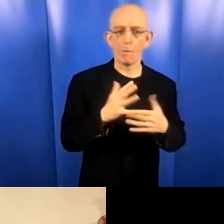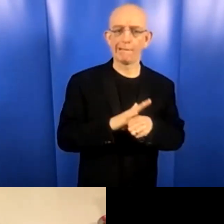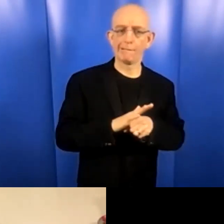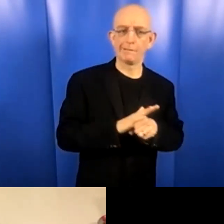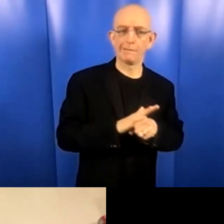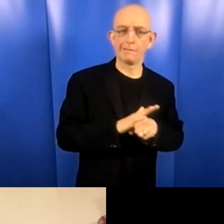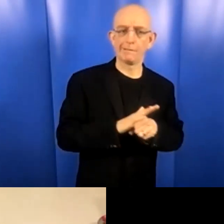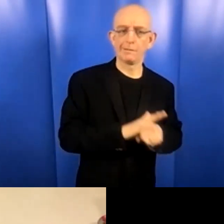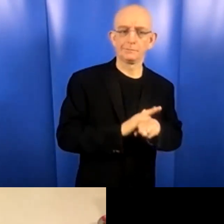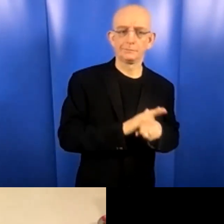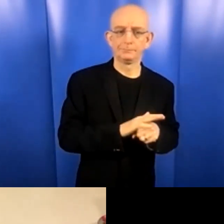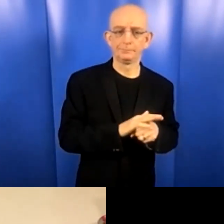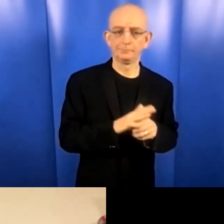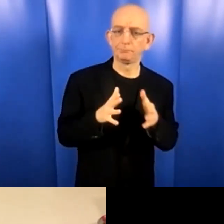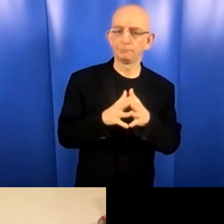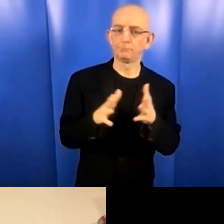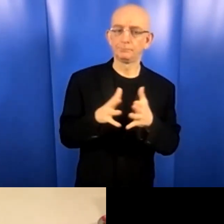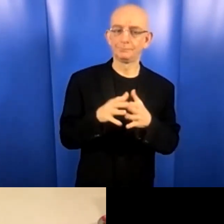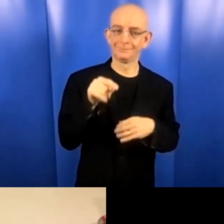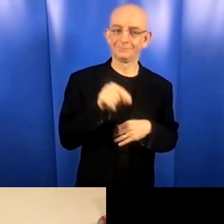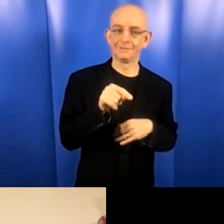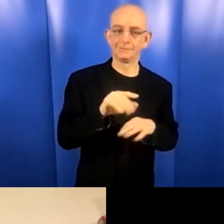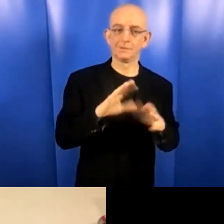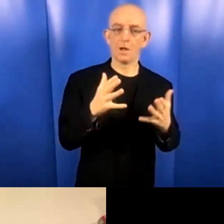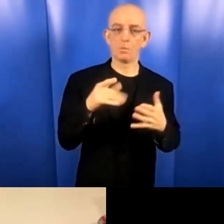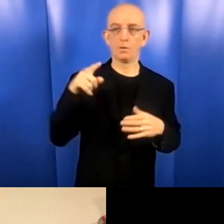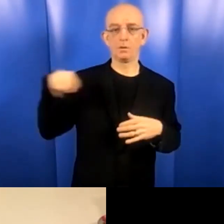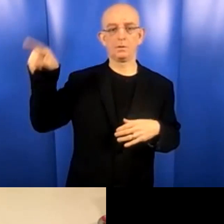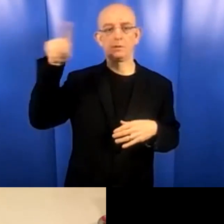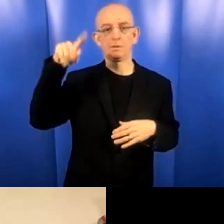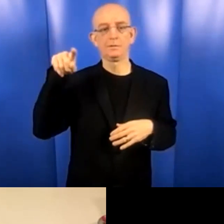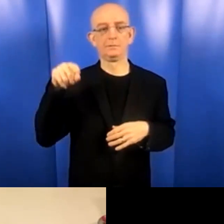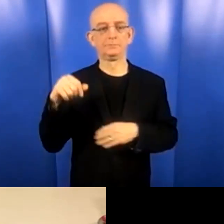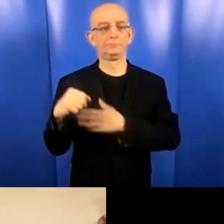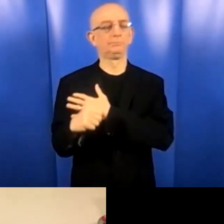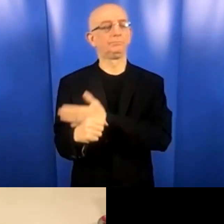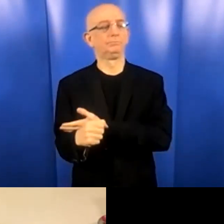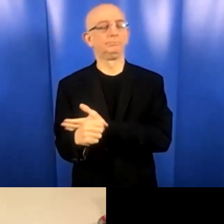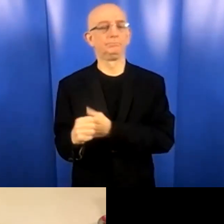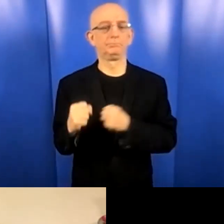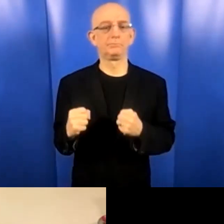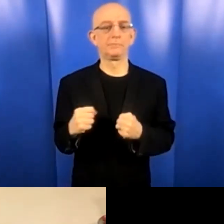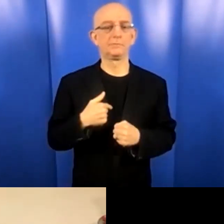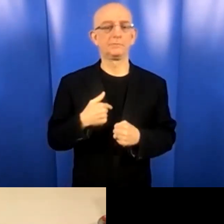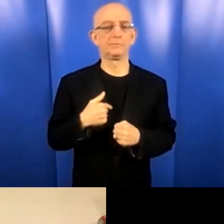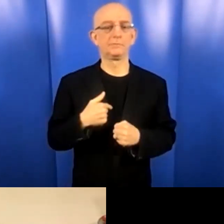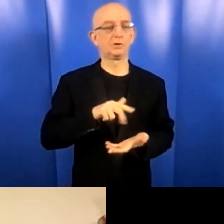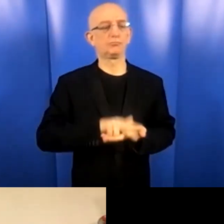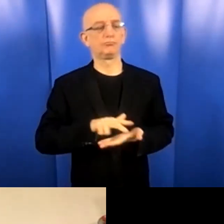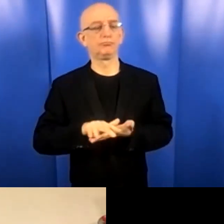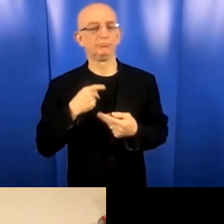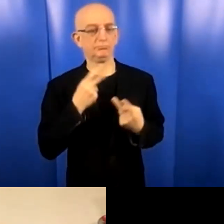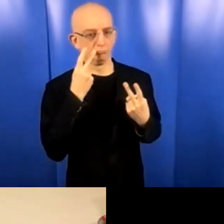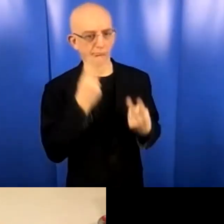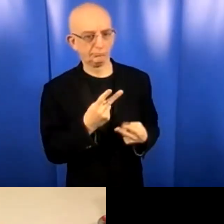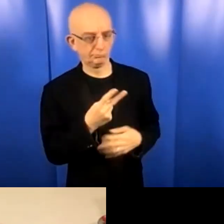very predominant identity and predominant space that matters, that who is holding the power to whom. And when it